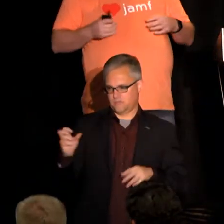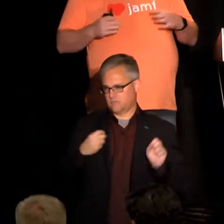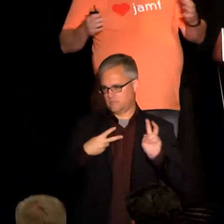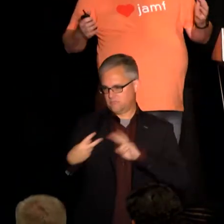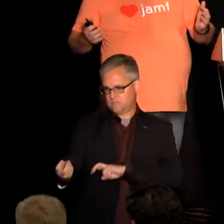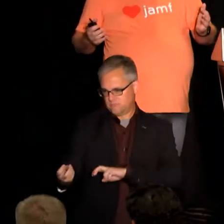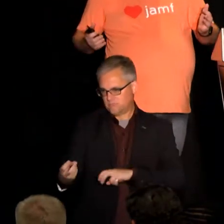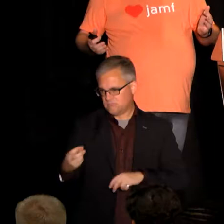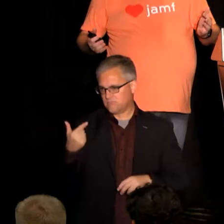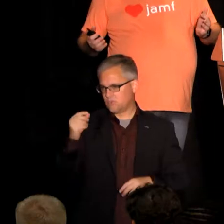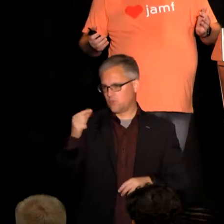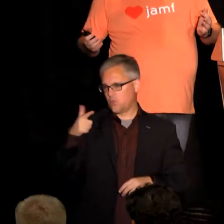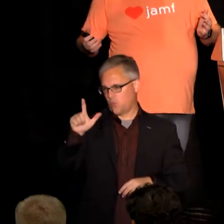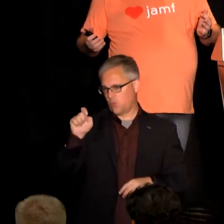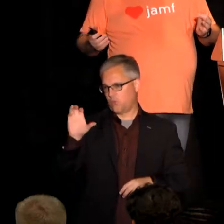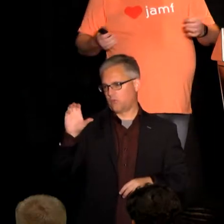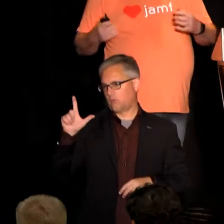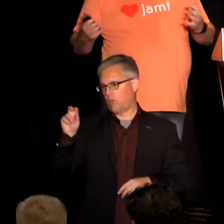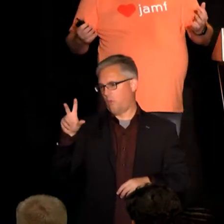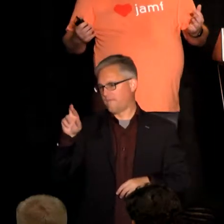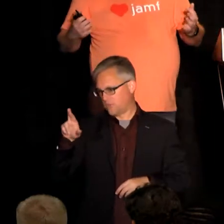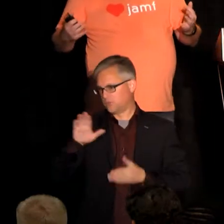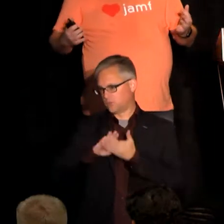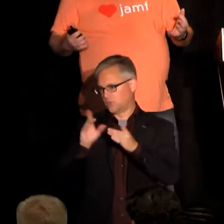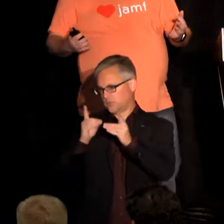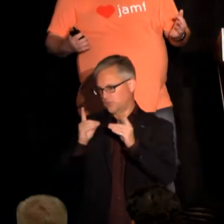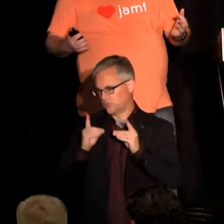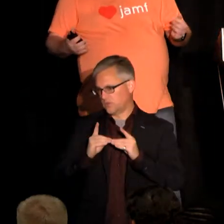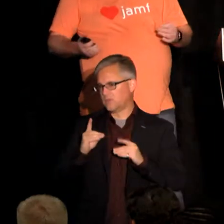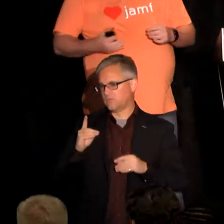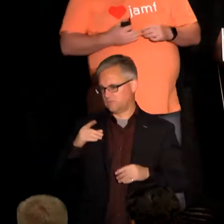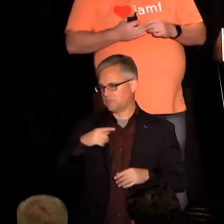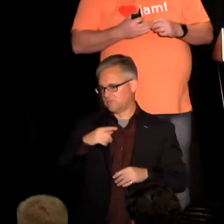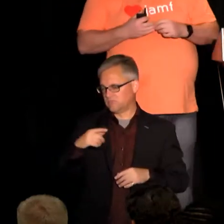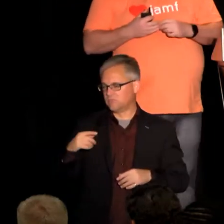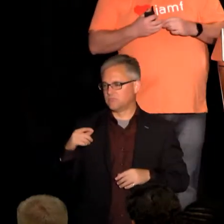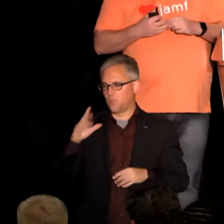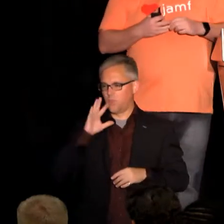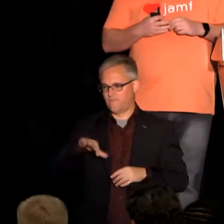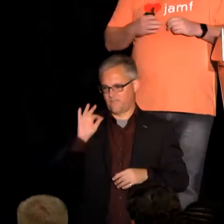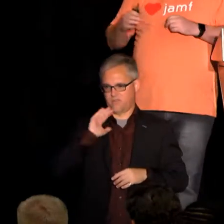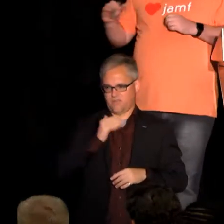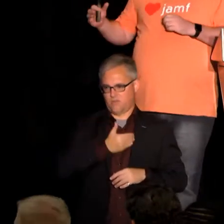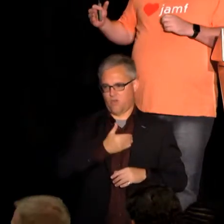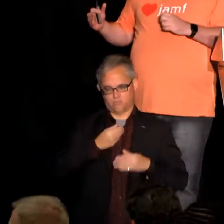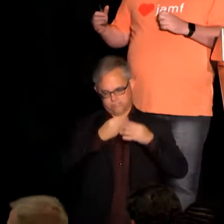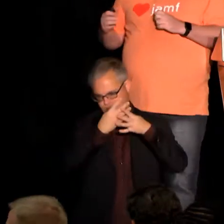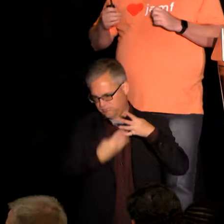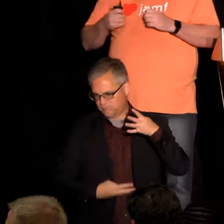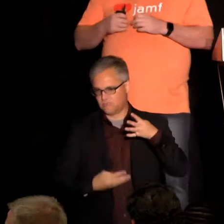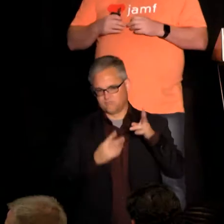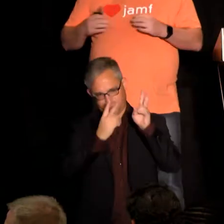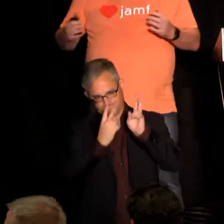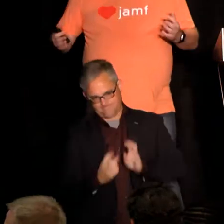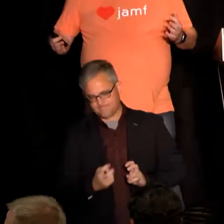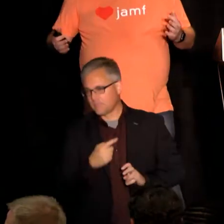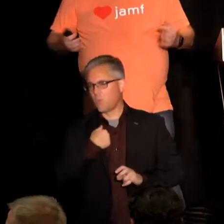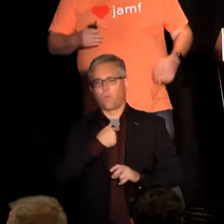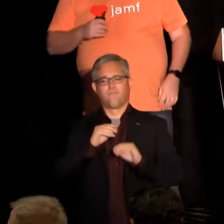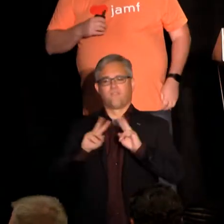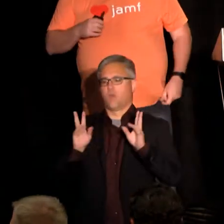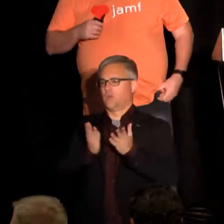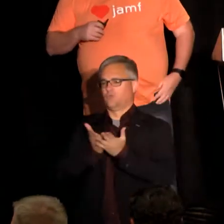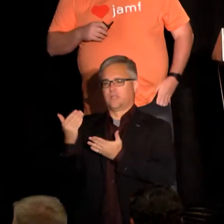if you just Google Clover School District, South Carolina, you'll find our connected classroom. And all of this stuff is up there because we are very